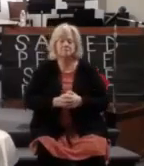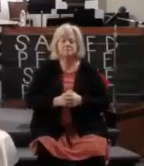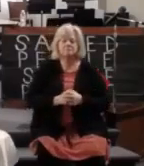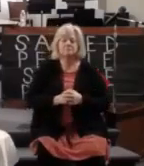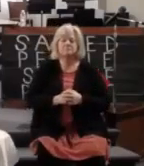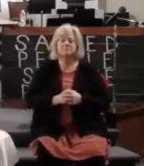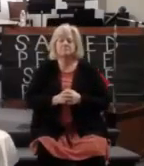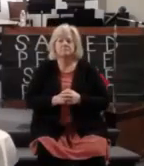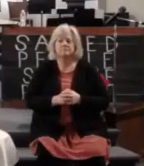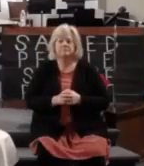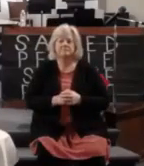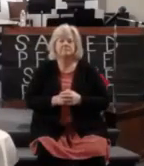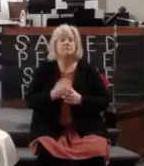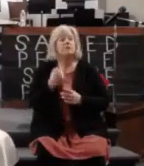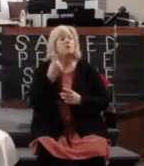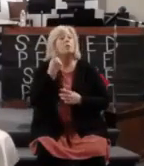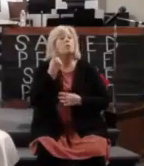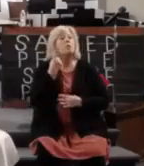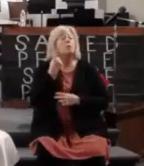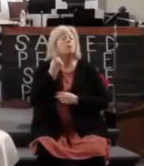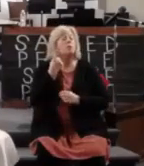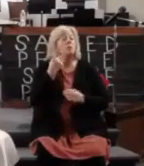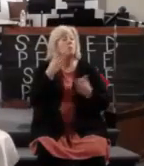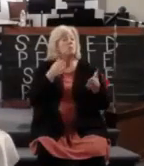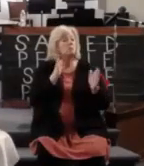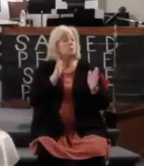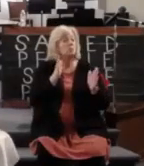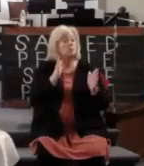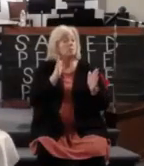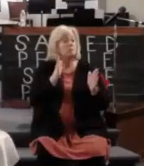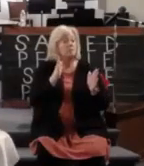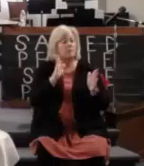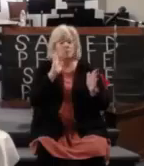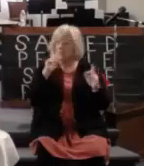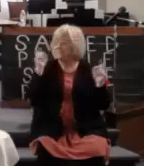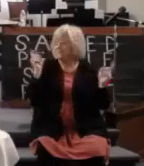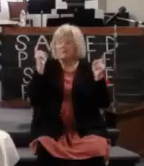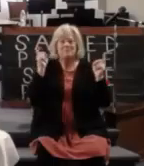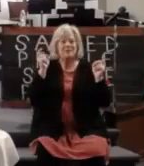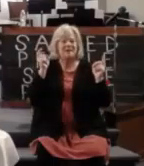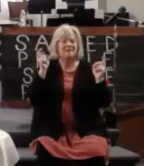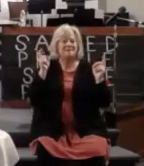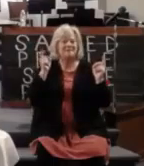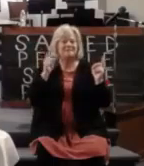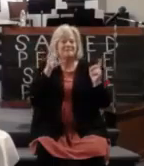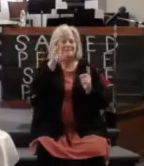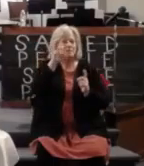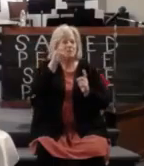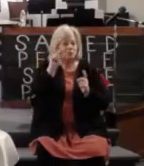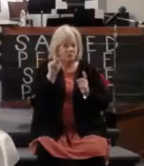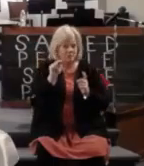In fact, here's one. We're going to celebrate communion this morning.